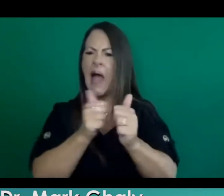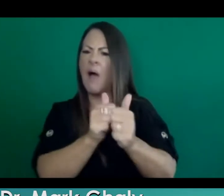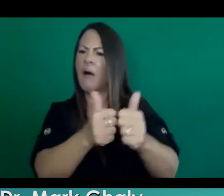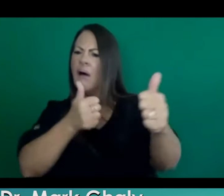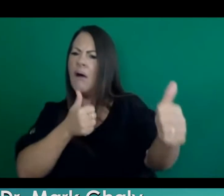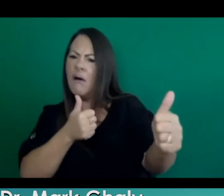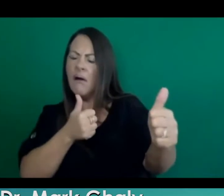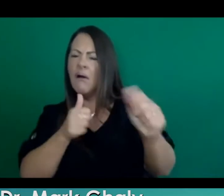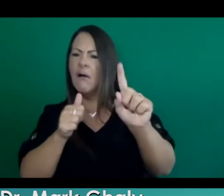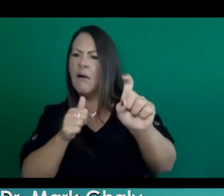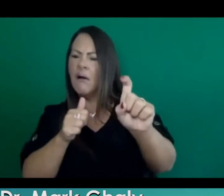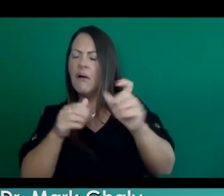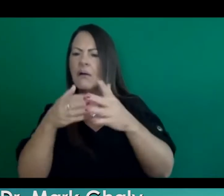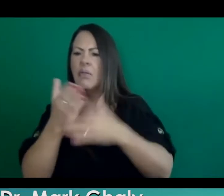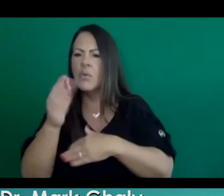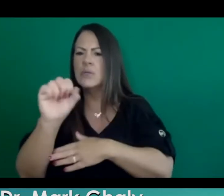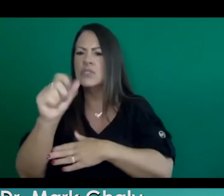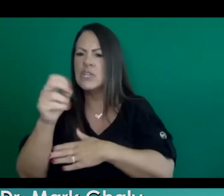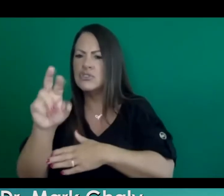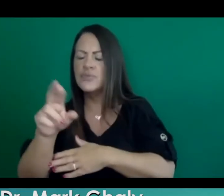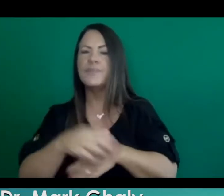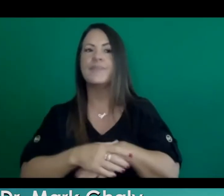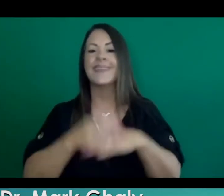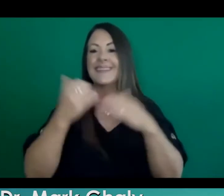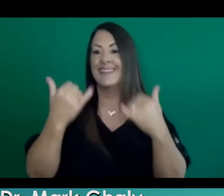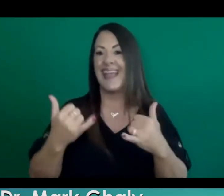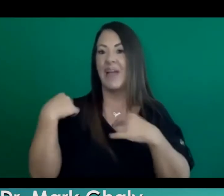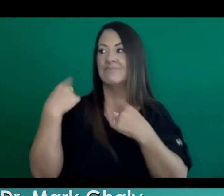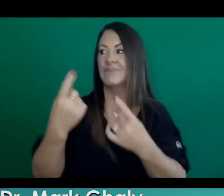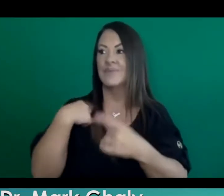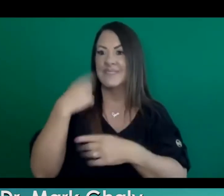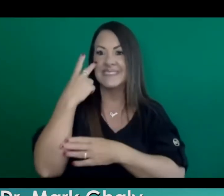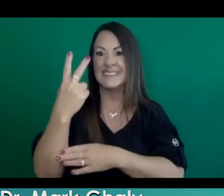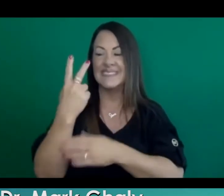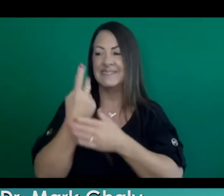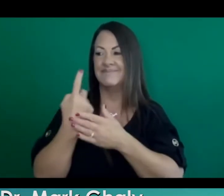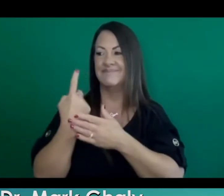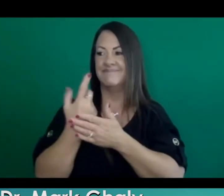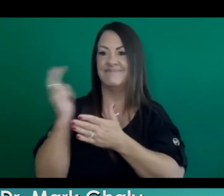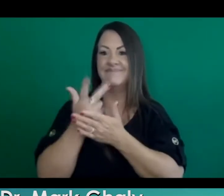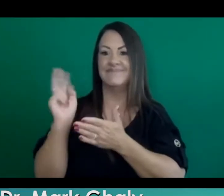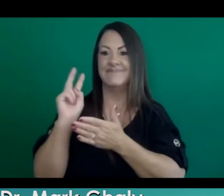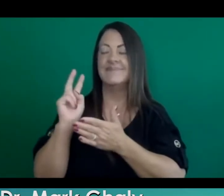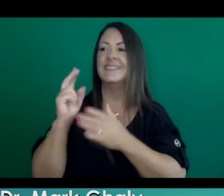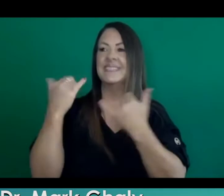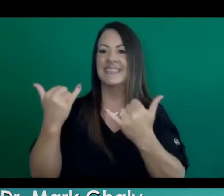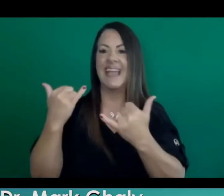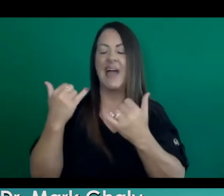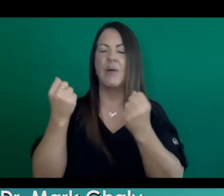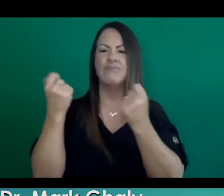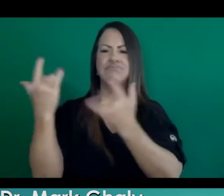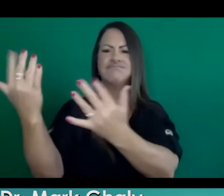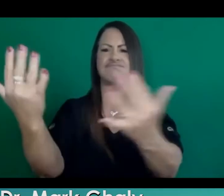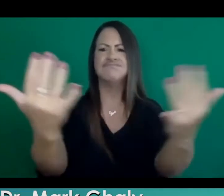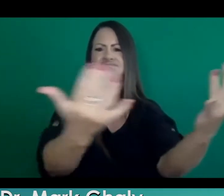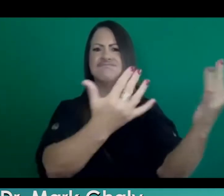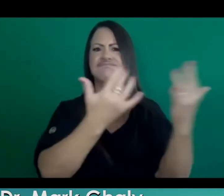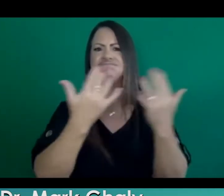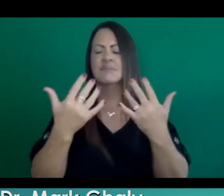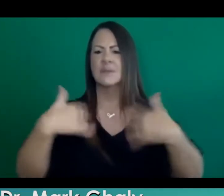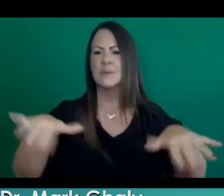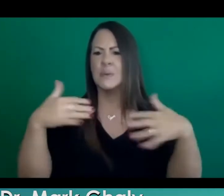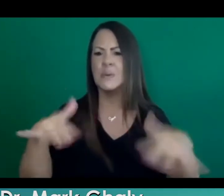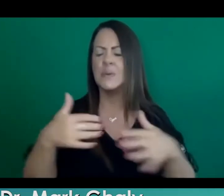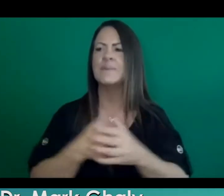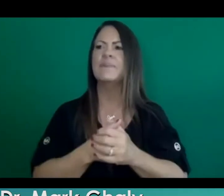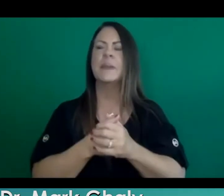couple of weeks, as we faced wildfires of really large proportions, Many communities either had